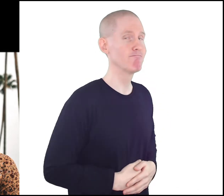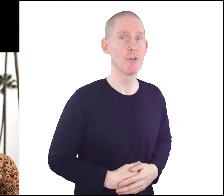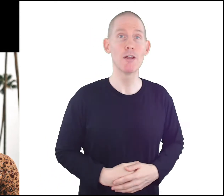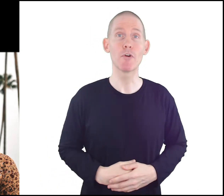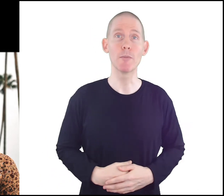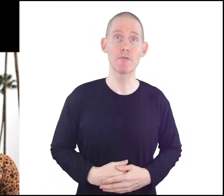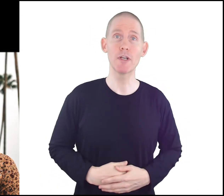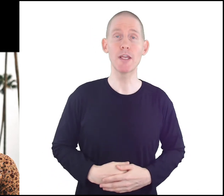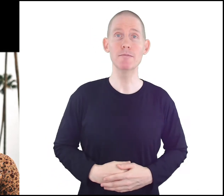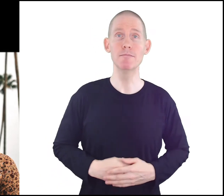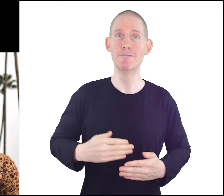From the front again.